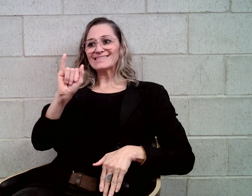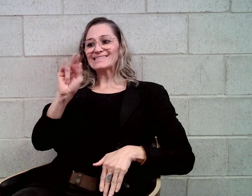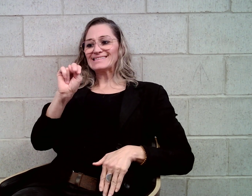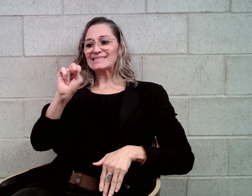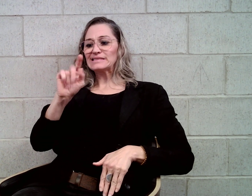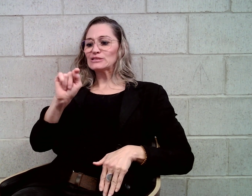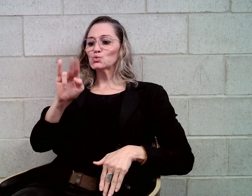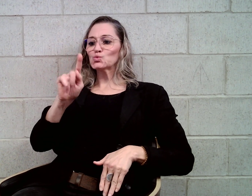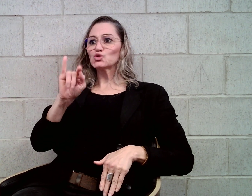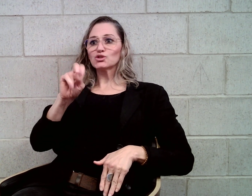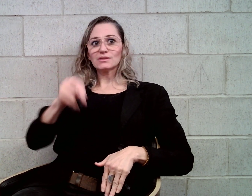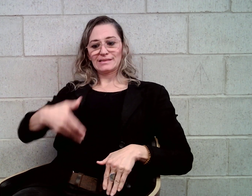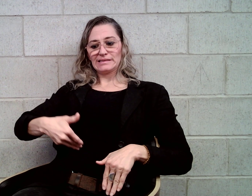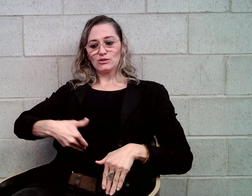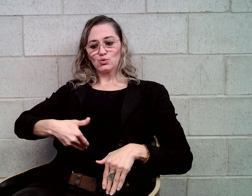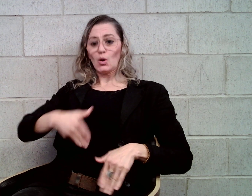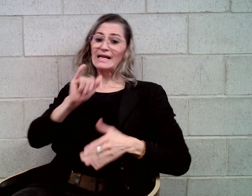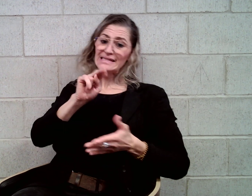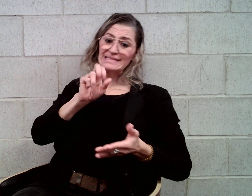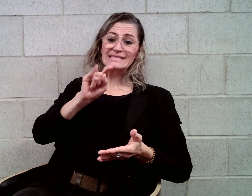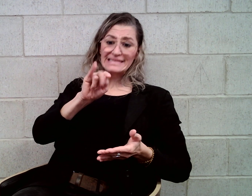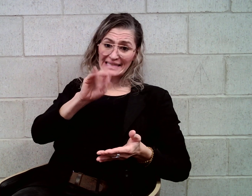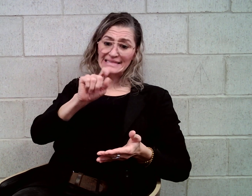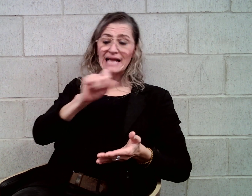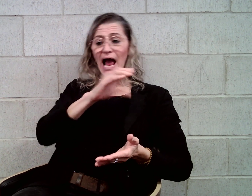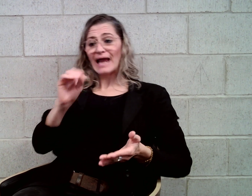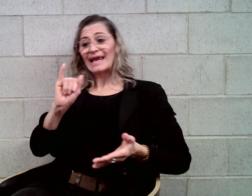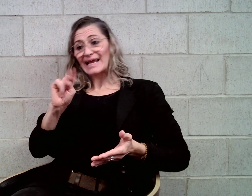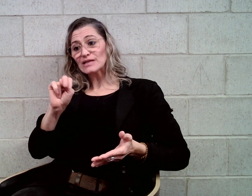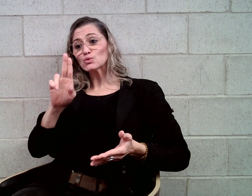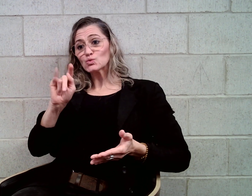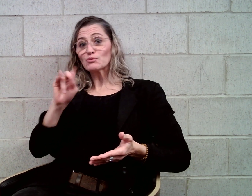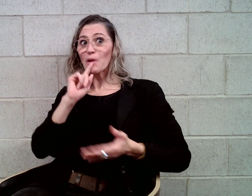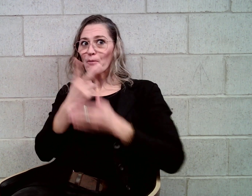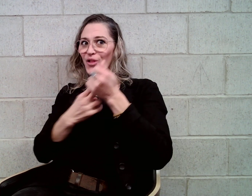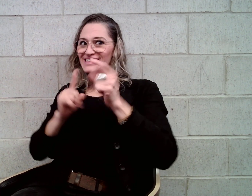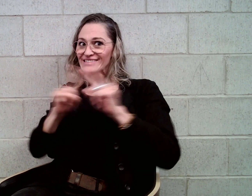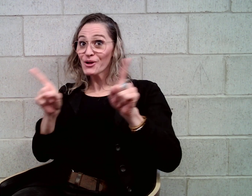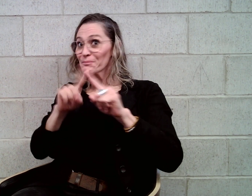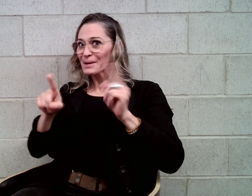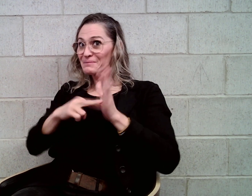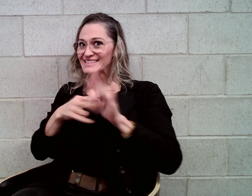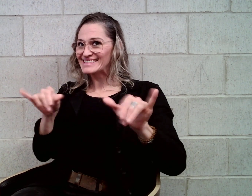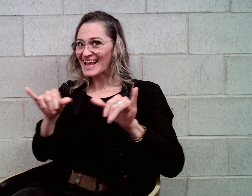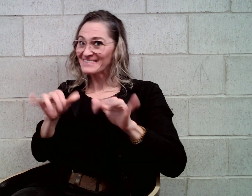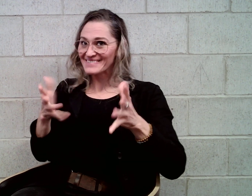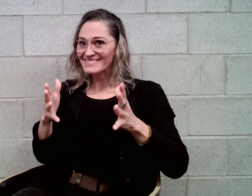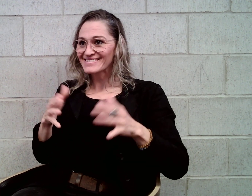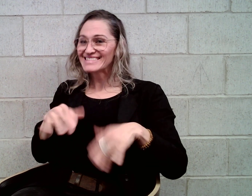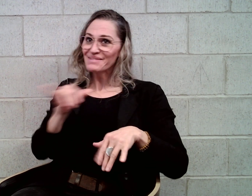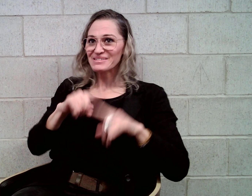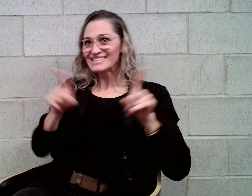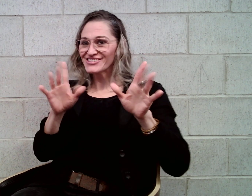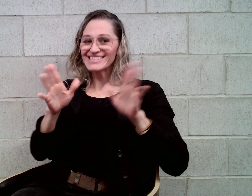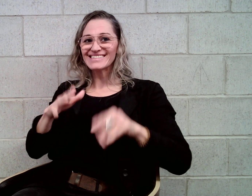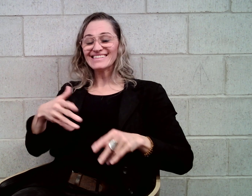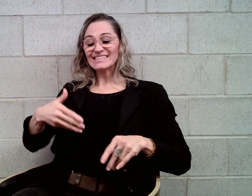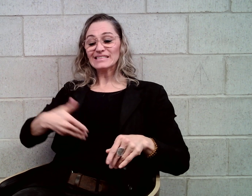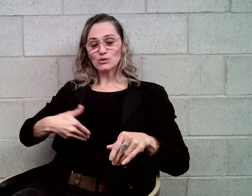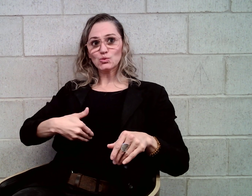on it. We rely on that intuition, instinct and intuition, We can talk about the